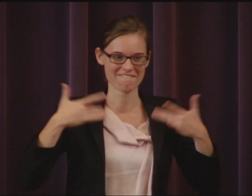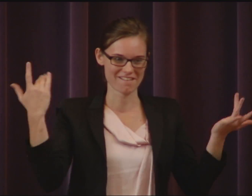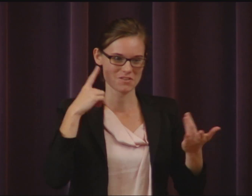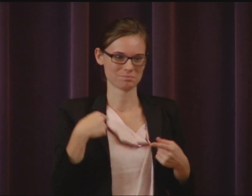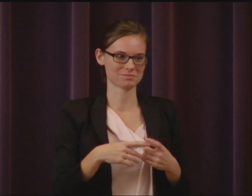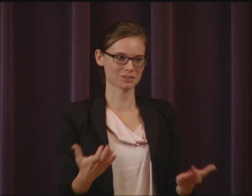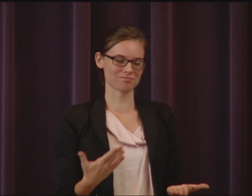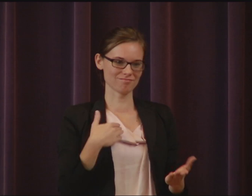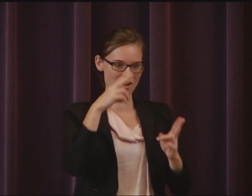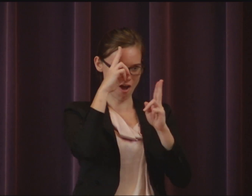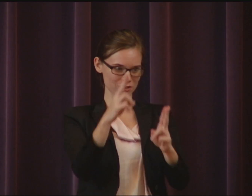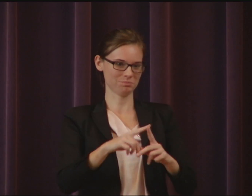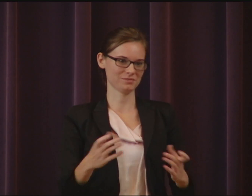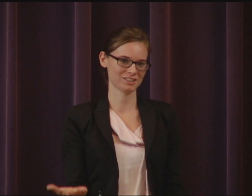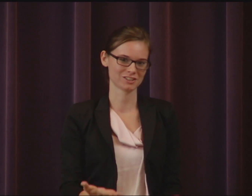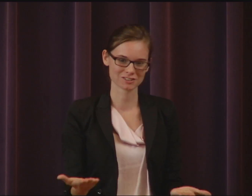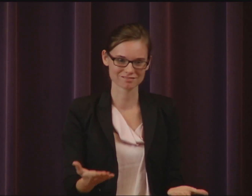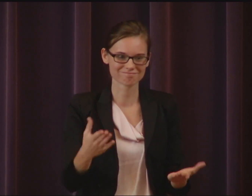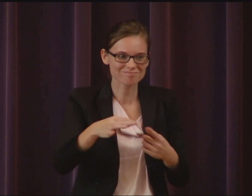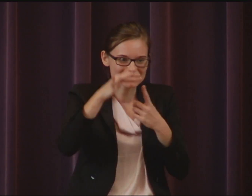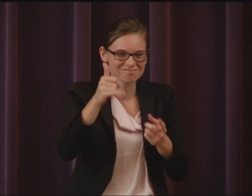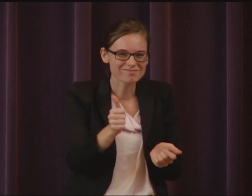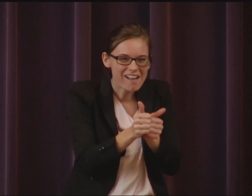today for this beautiful occasion, and I'm honored to be here.